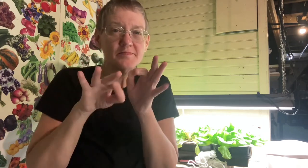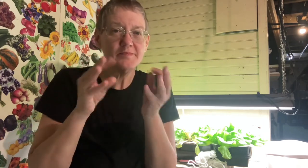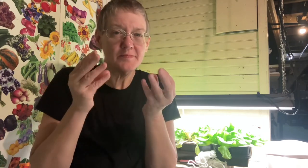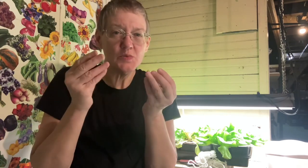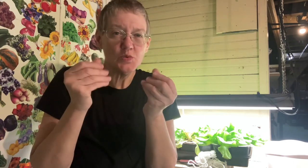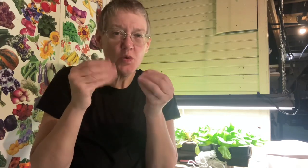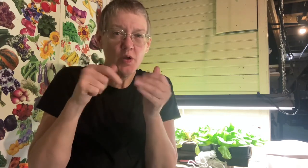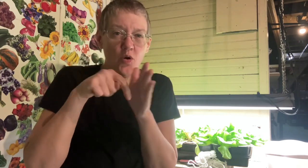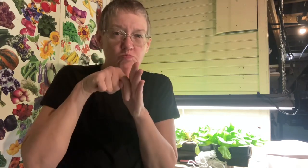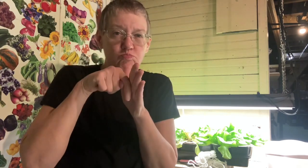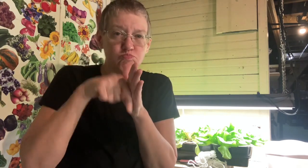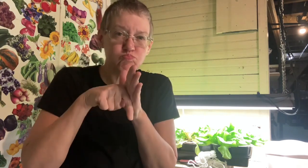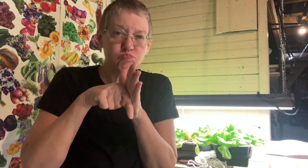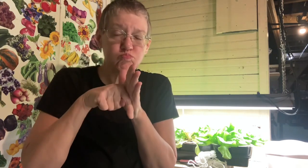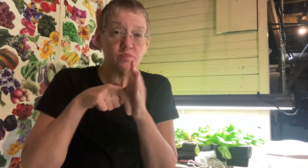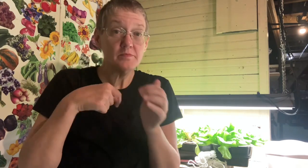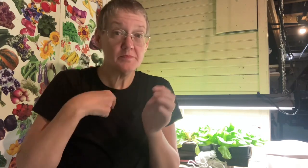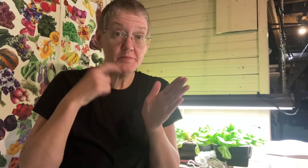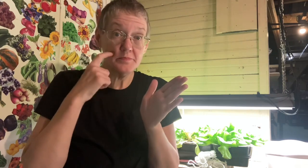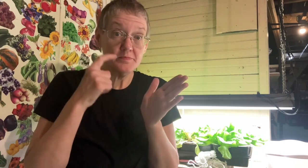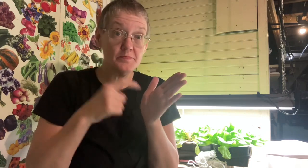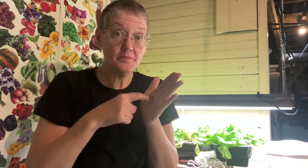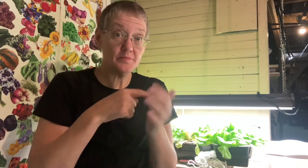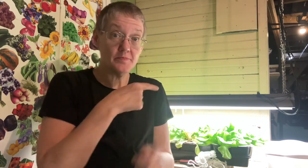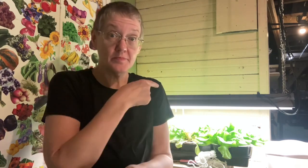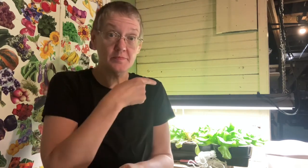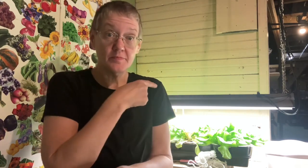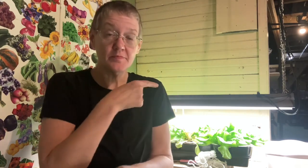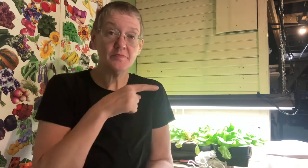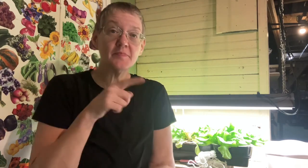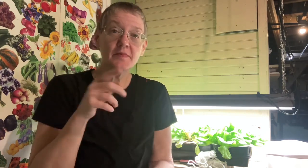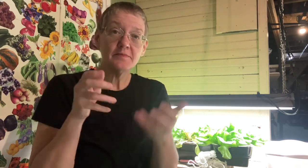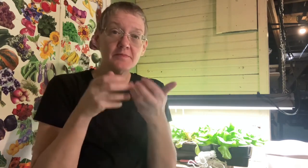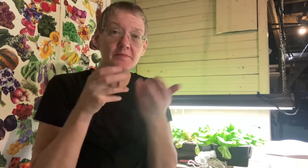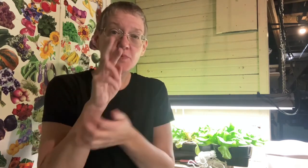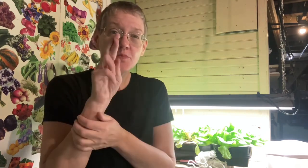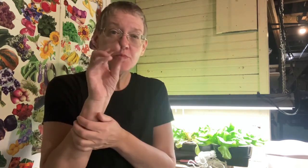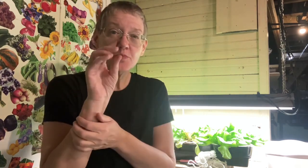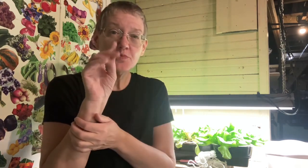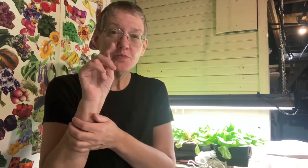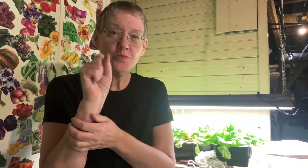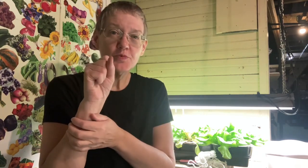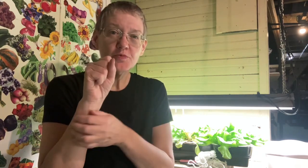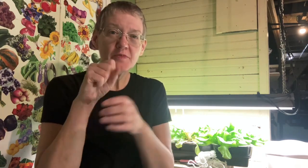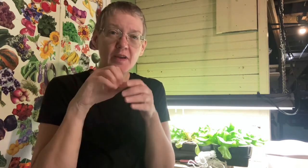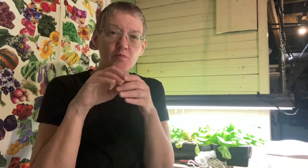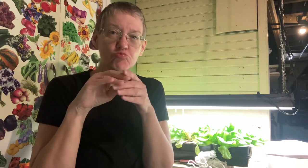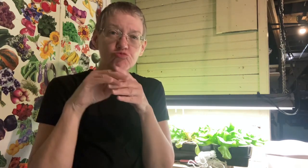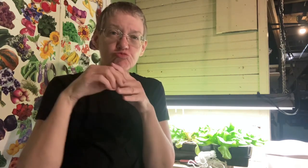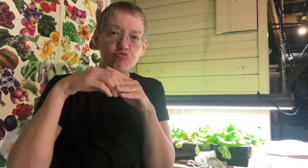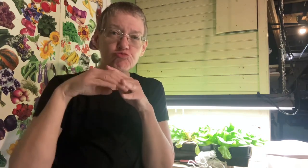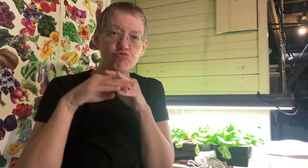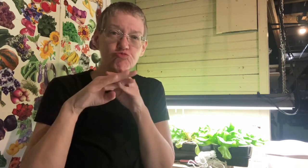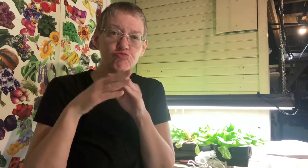it down into the soil. I did notice that the lettuce roots are actually growing